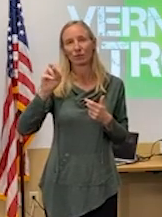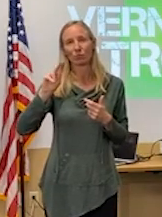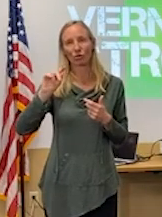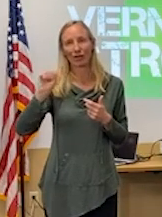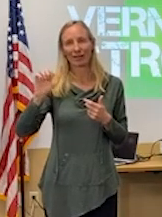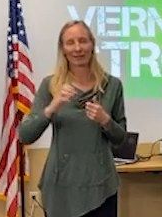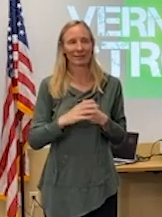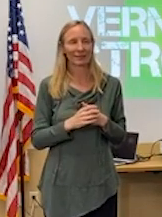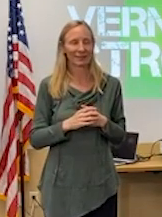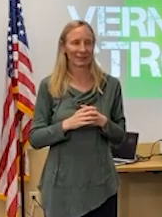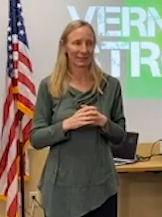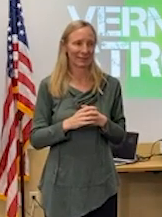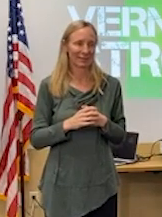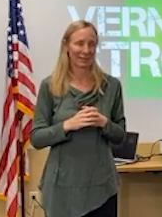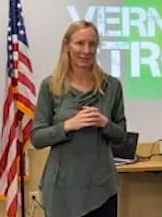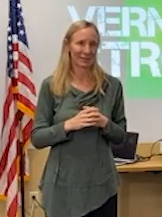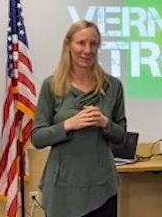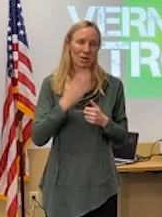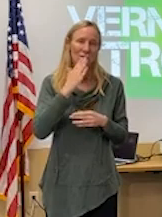Yeah, good day, Governor.